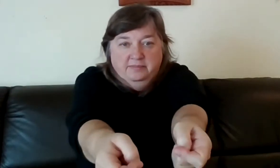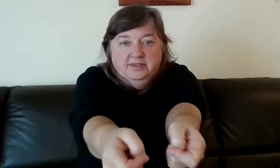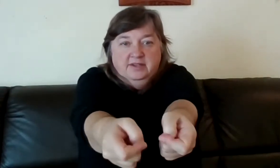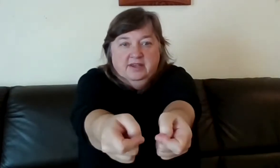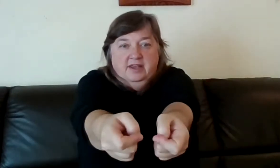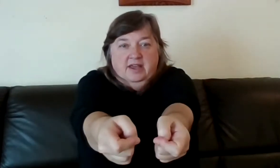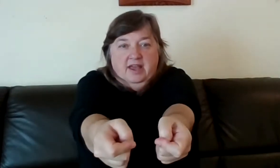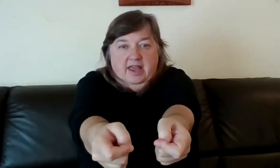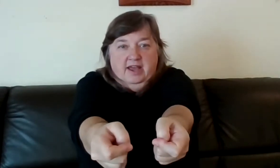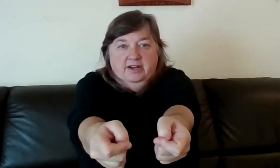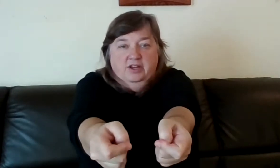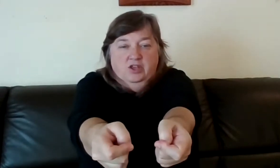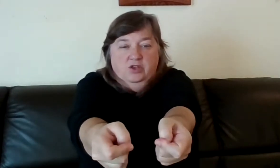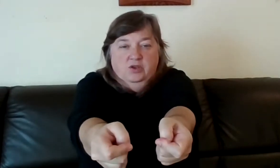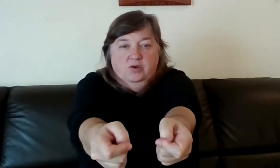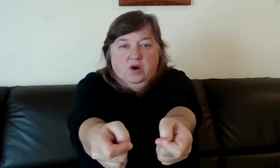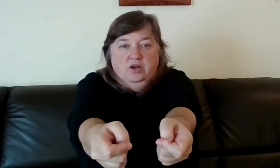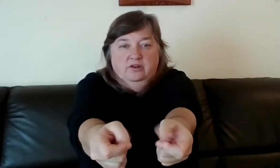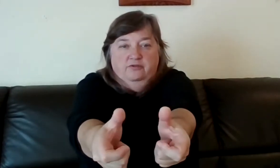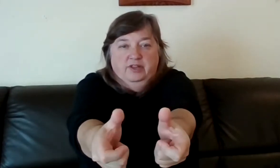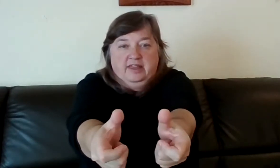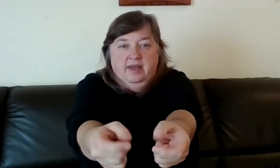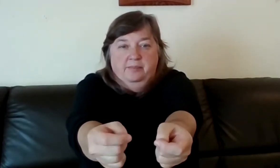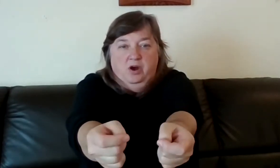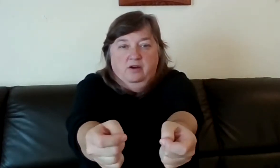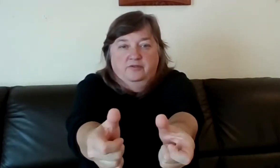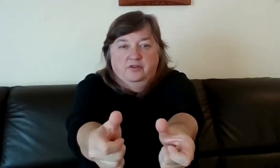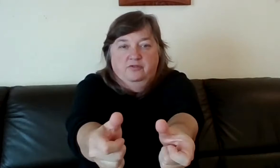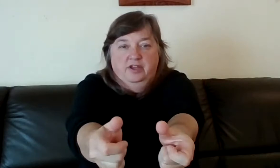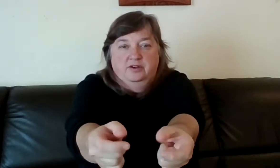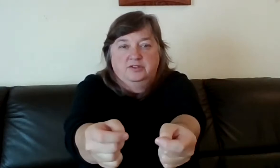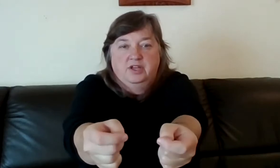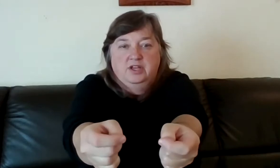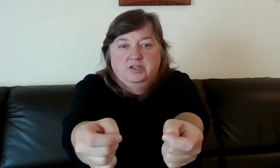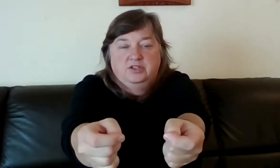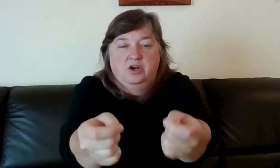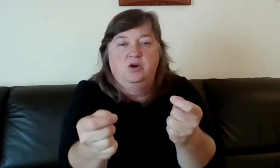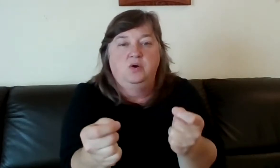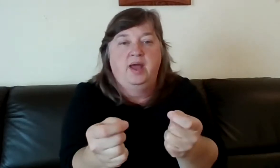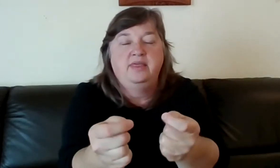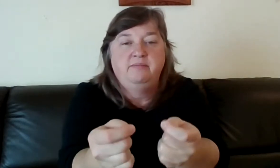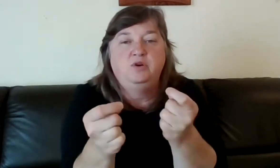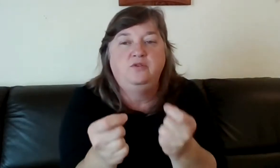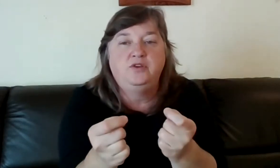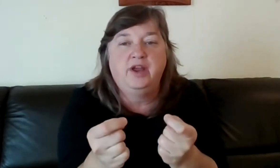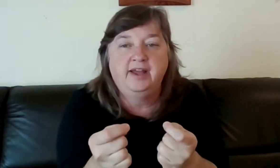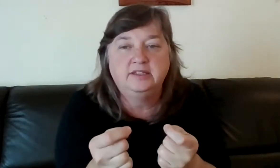thumbs and you are going to flick them off of your fingers. So, and then move your hands